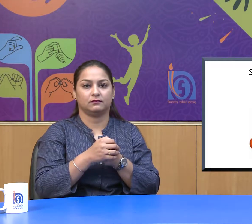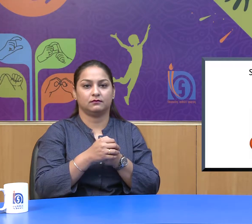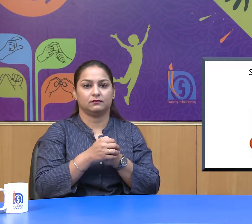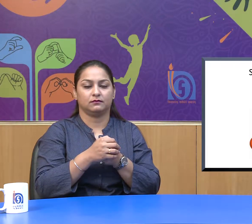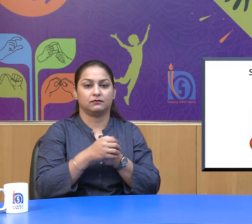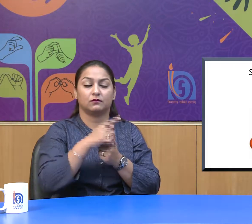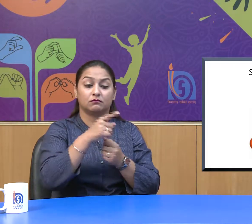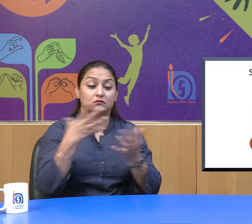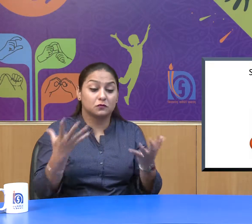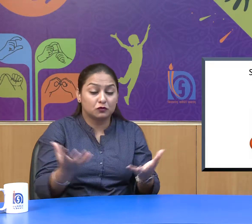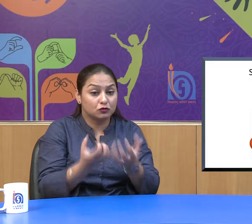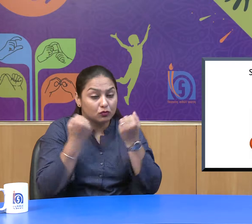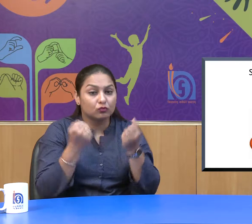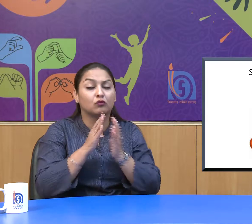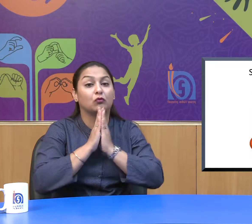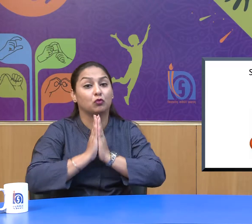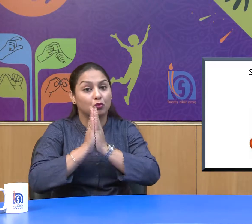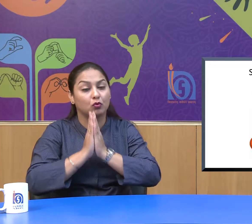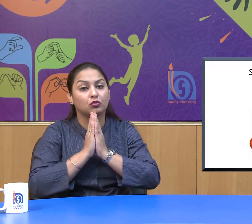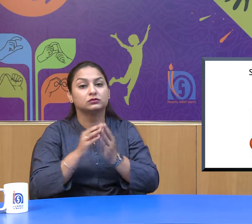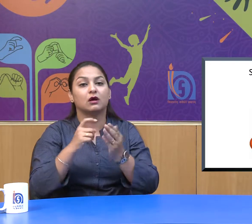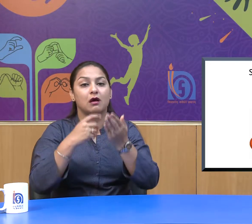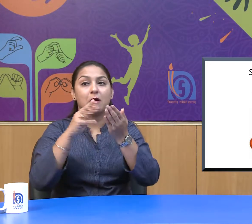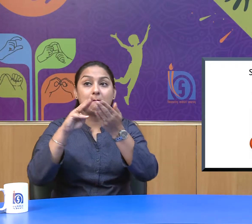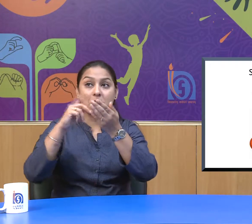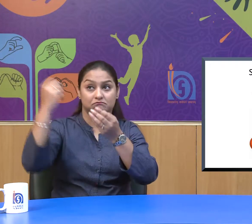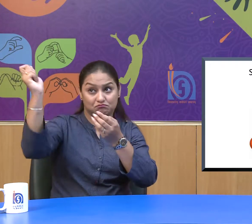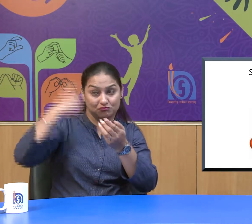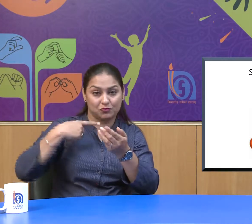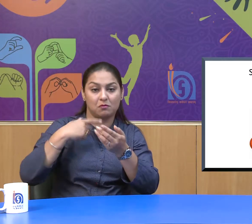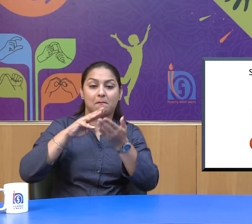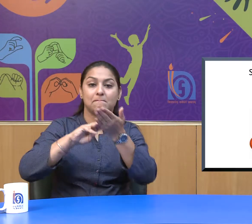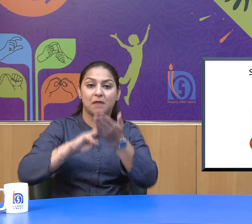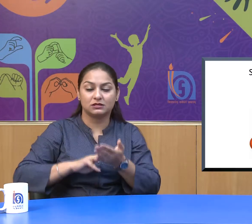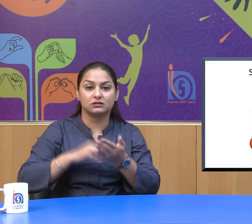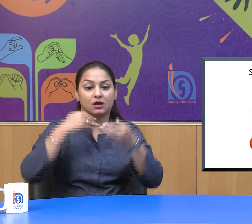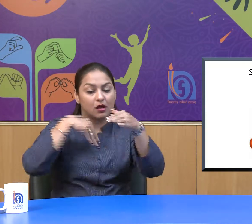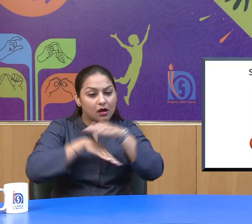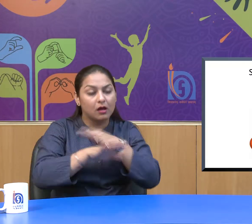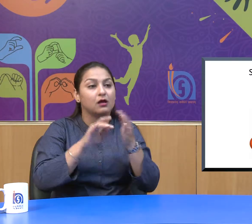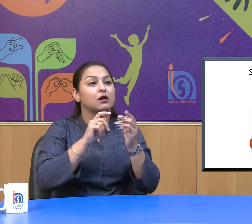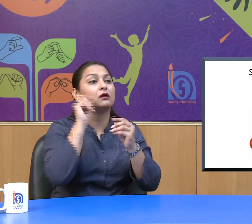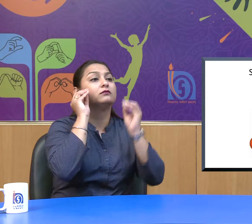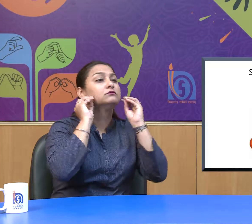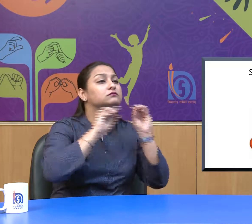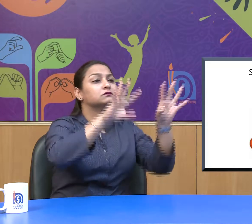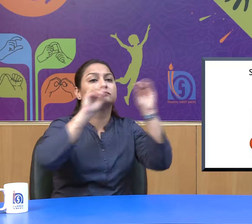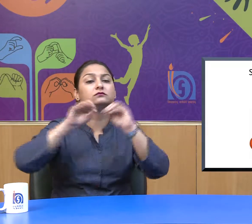who took his guru's message to the northern parts of India.